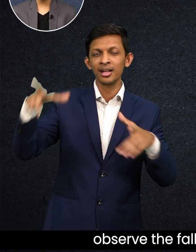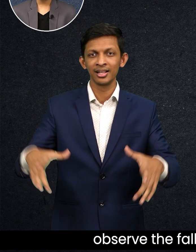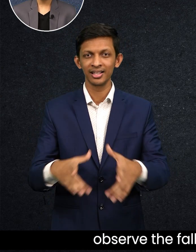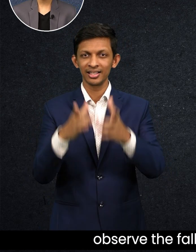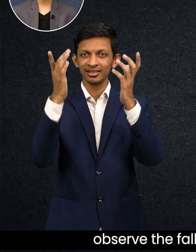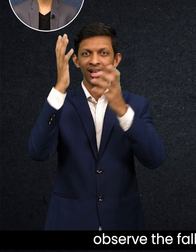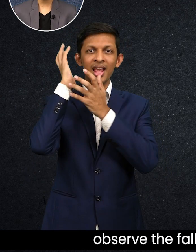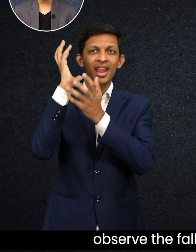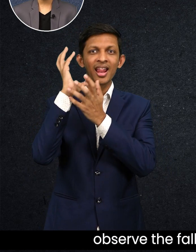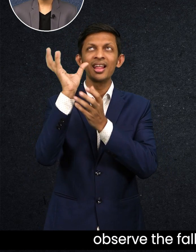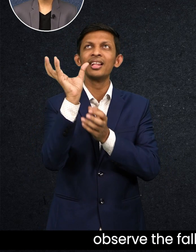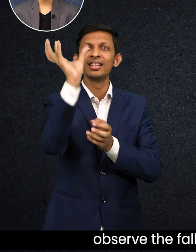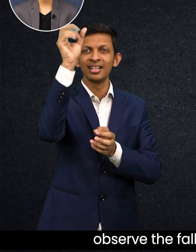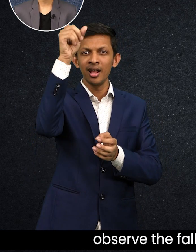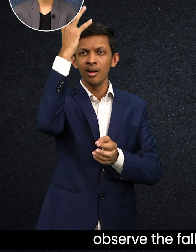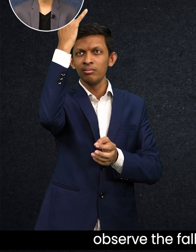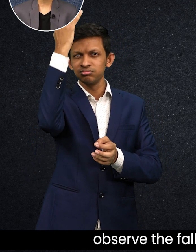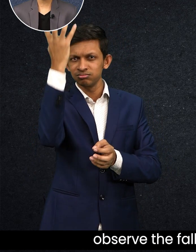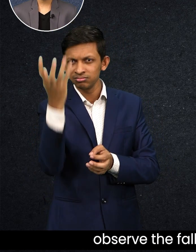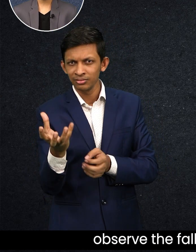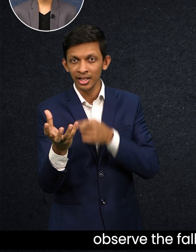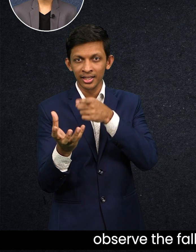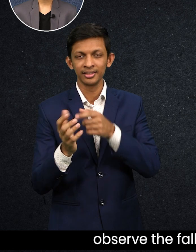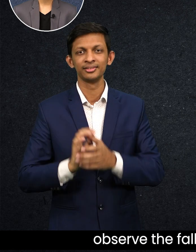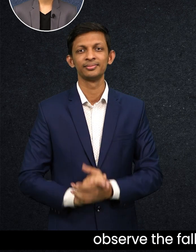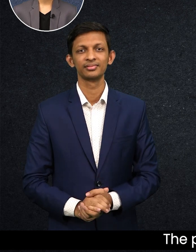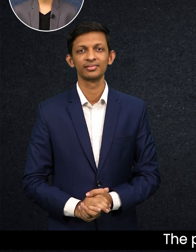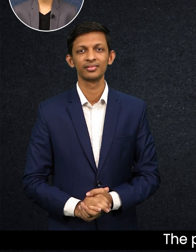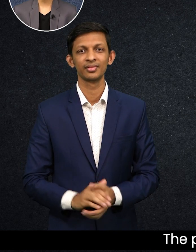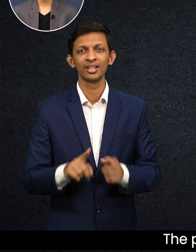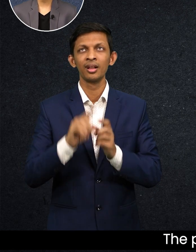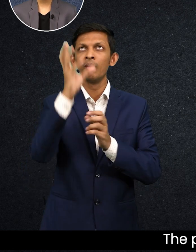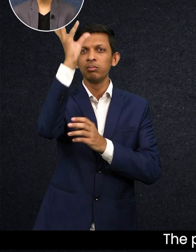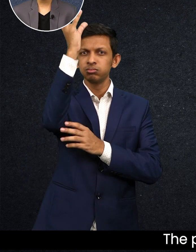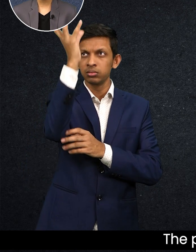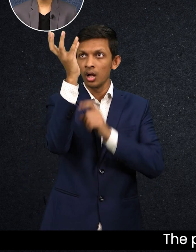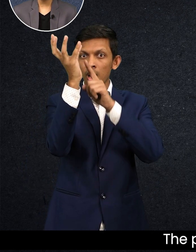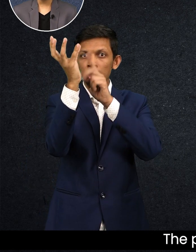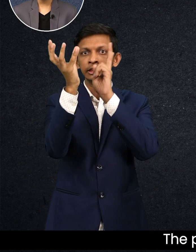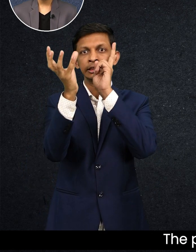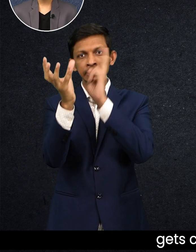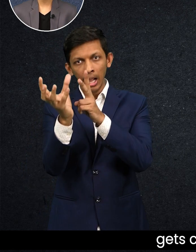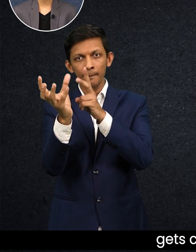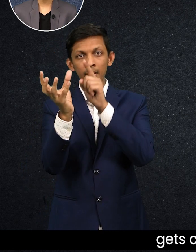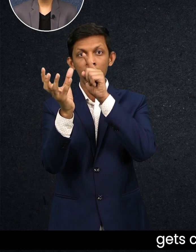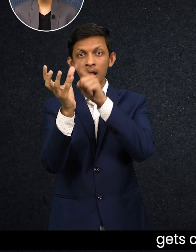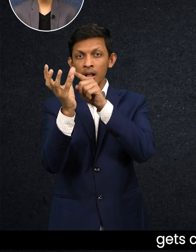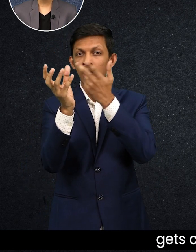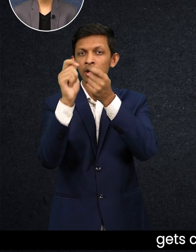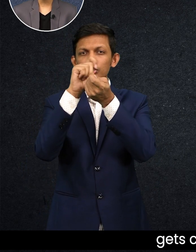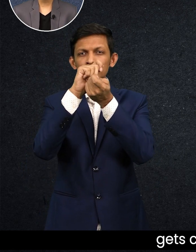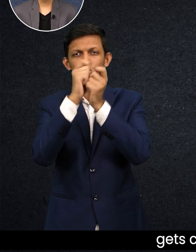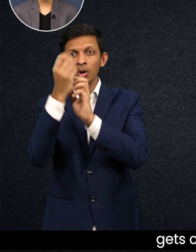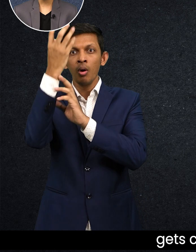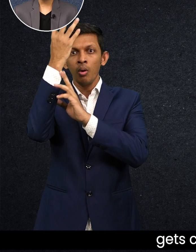the falling of a coconut from a coconut tree. The potential energy of coconut gets converted